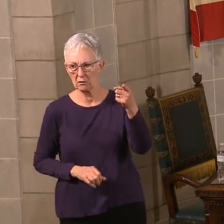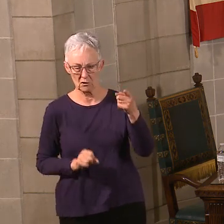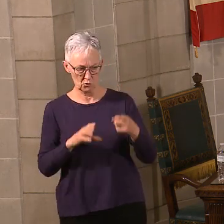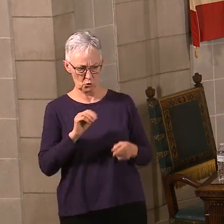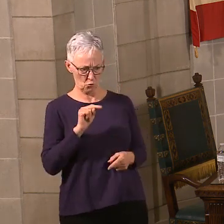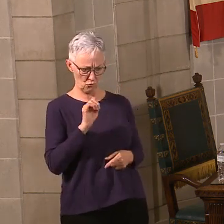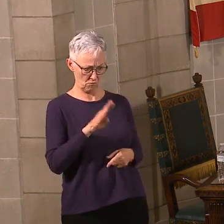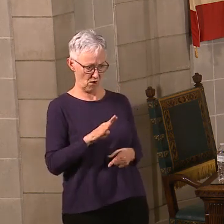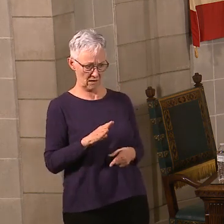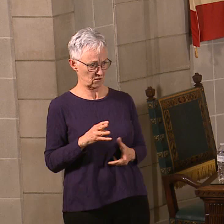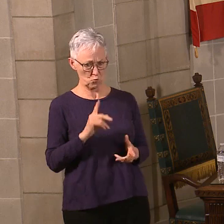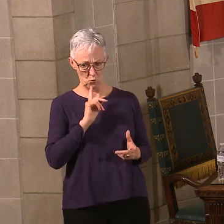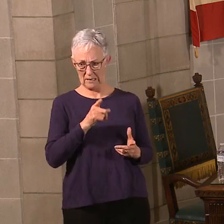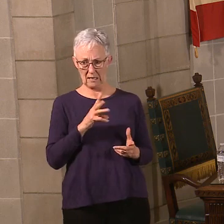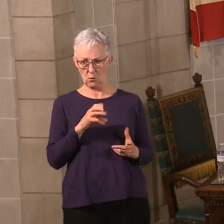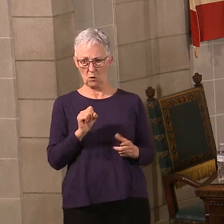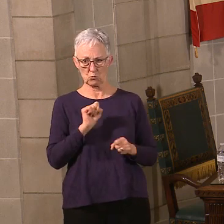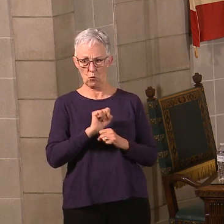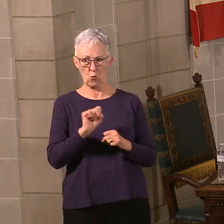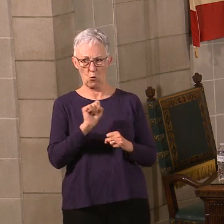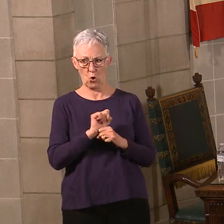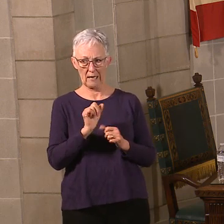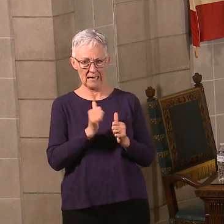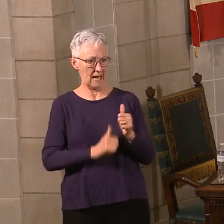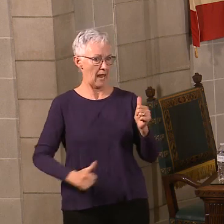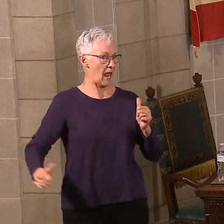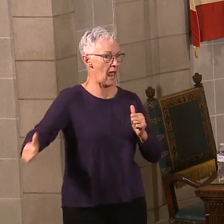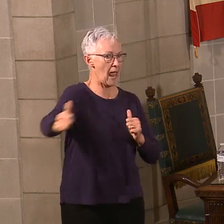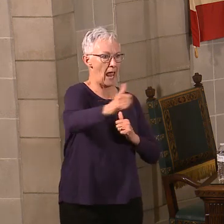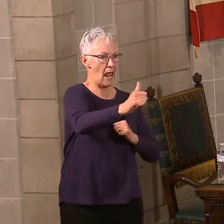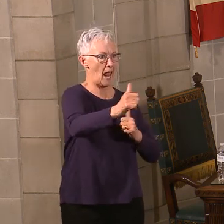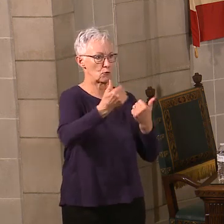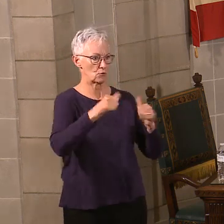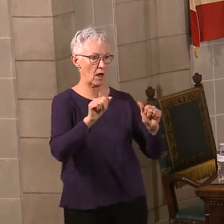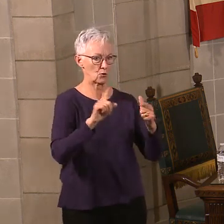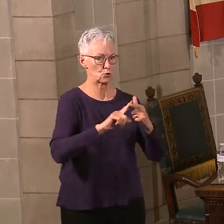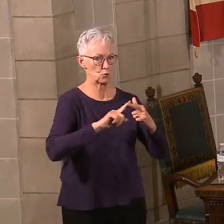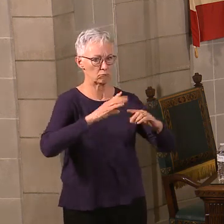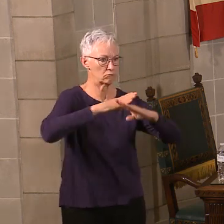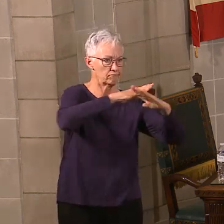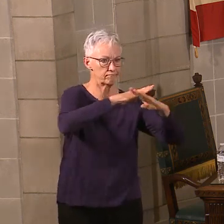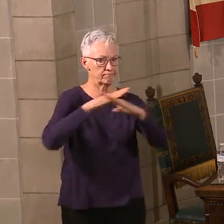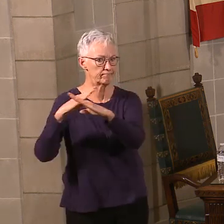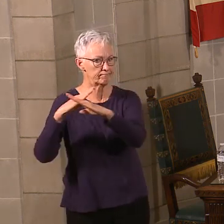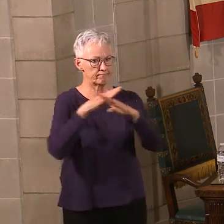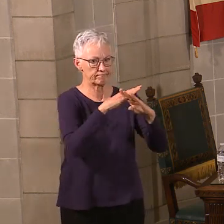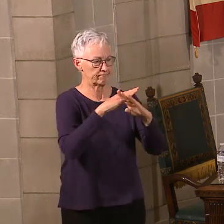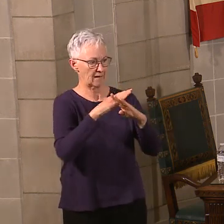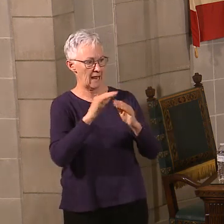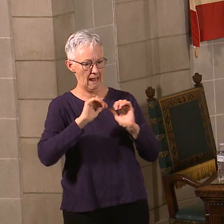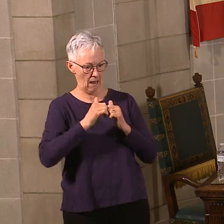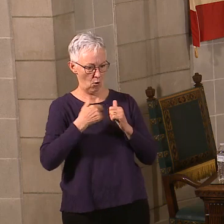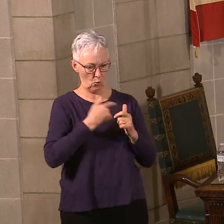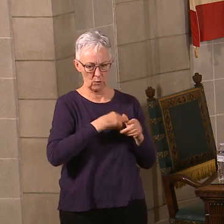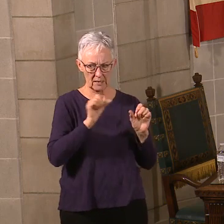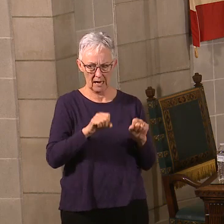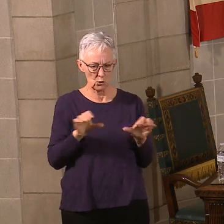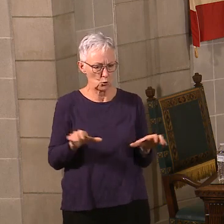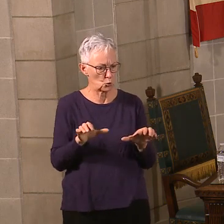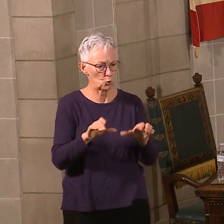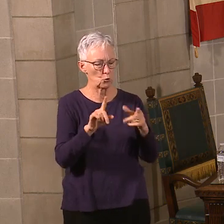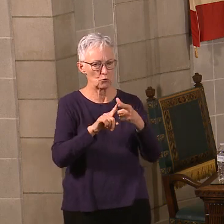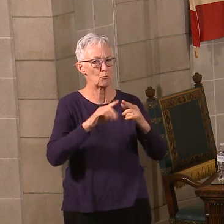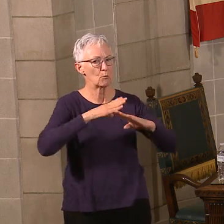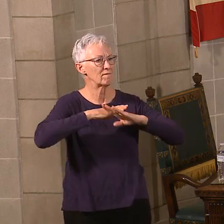were responsible for to be able to work the issues. So that's part of what we described to Dr. Fauci with regard to things we were doing here in